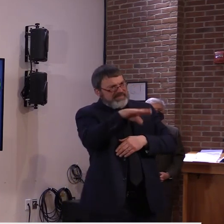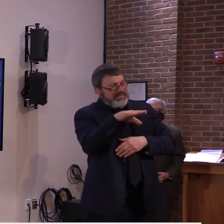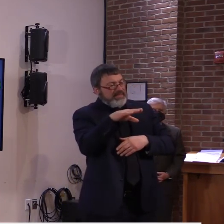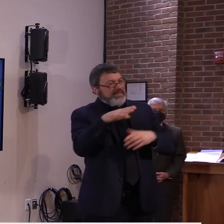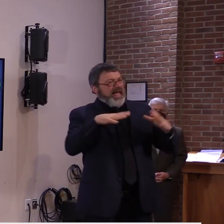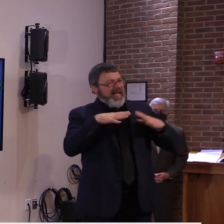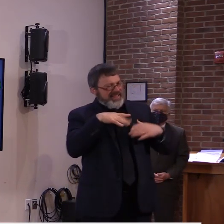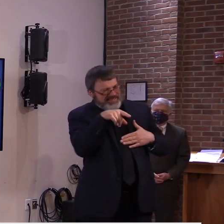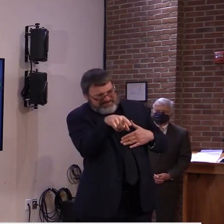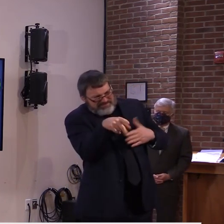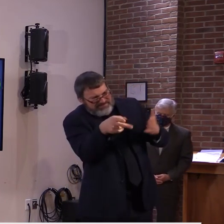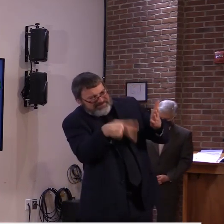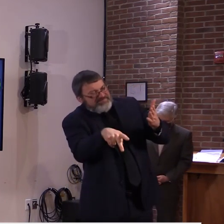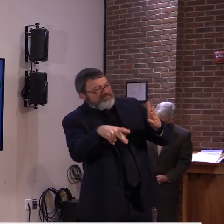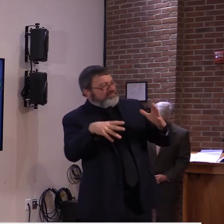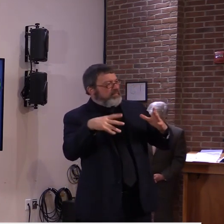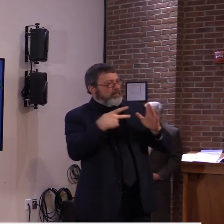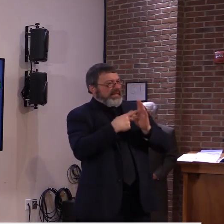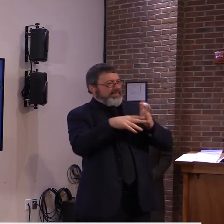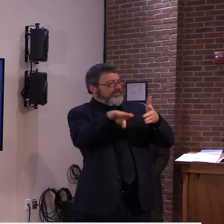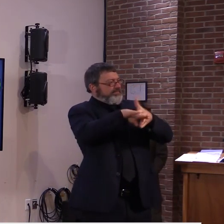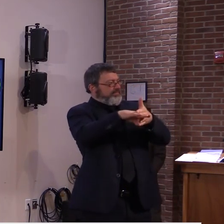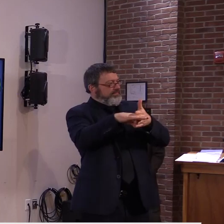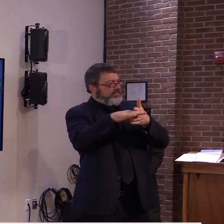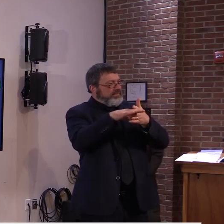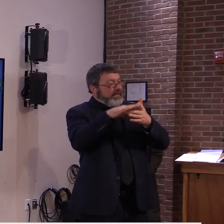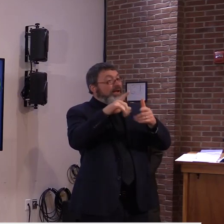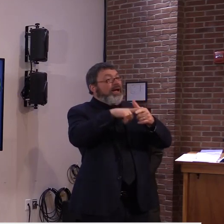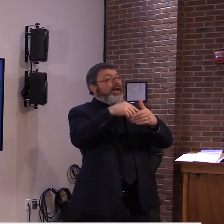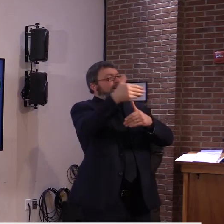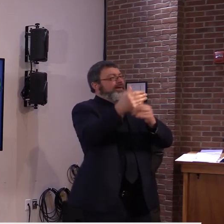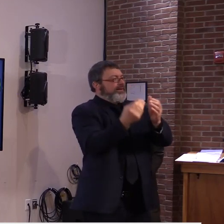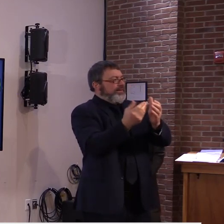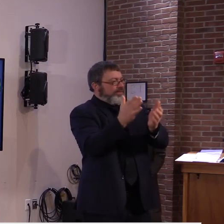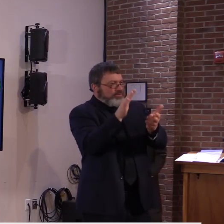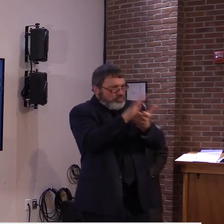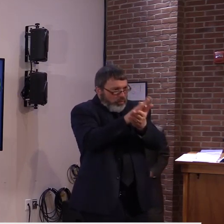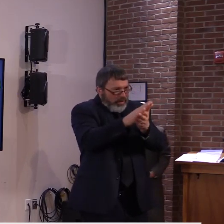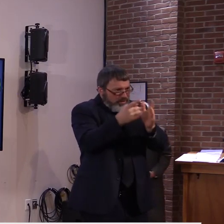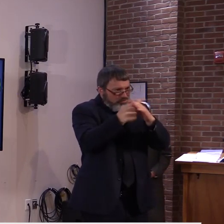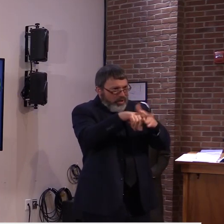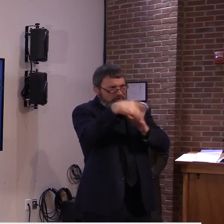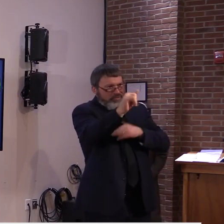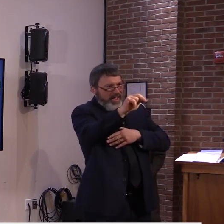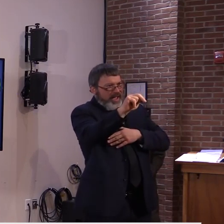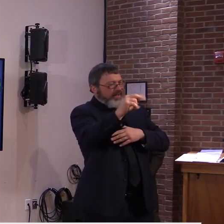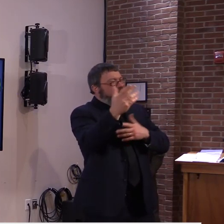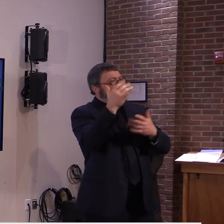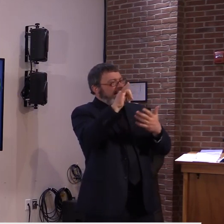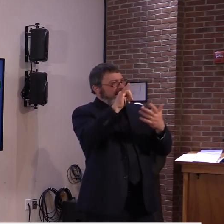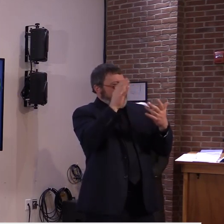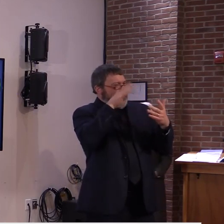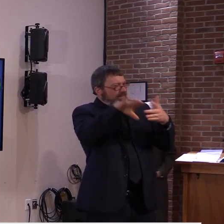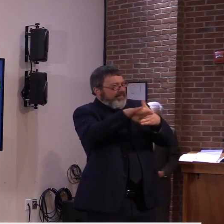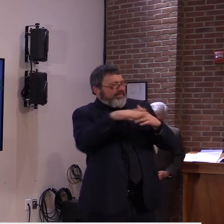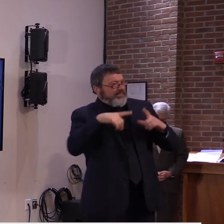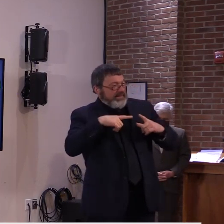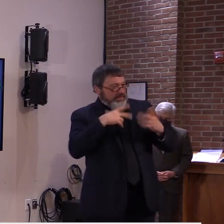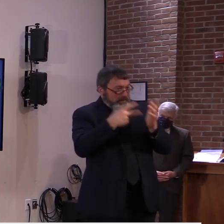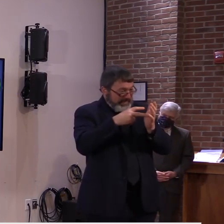more a week from now, and we know again that time is short in some respects because of